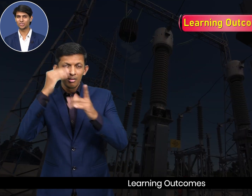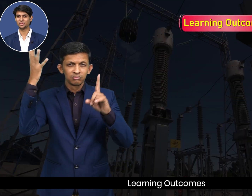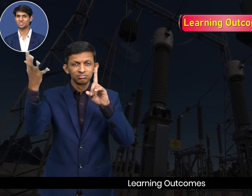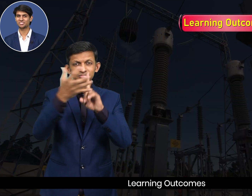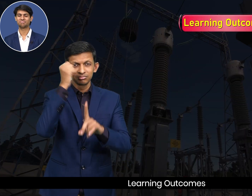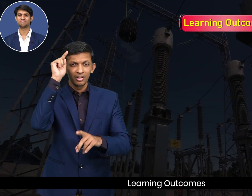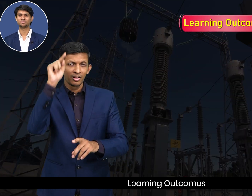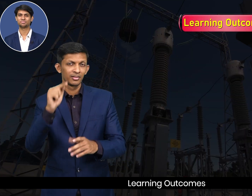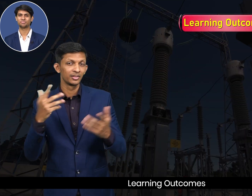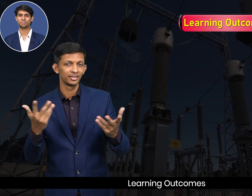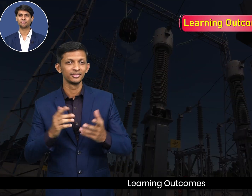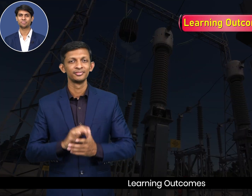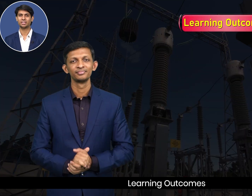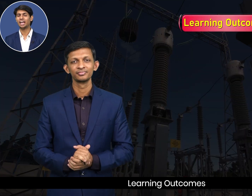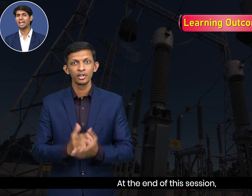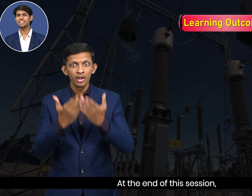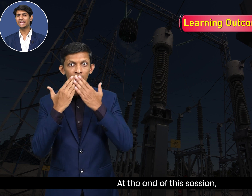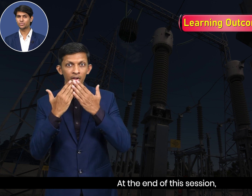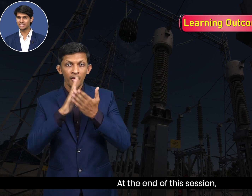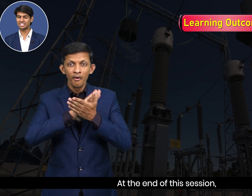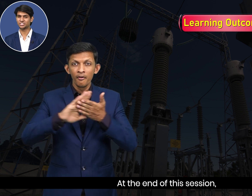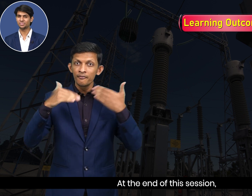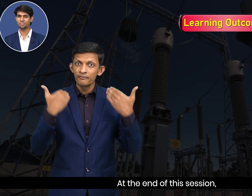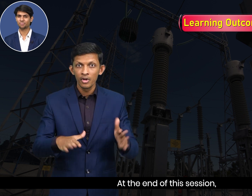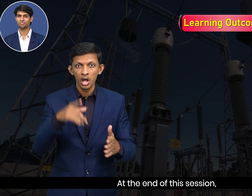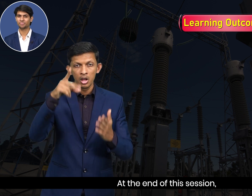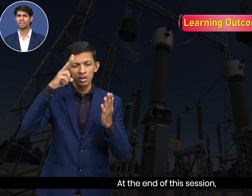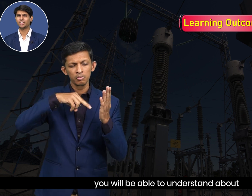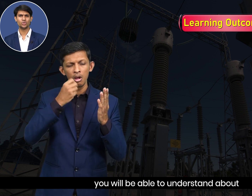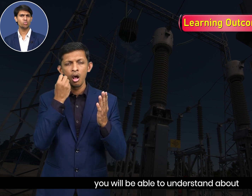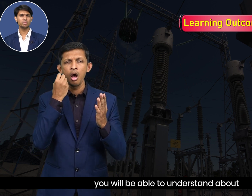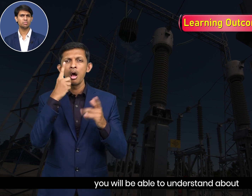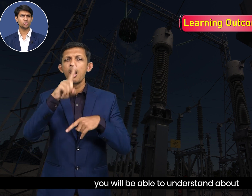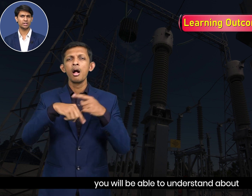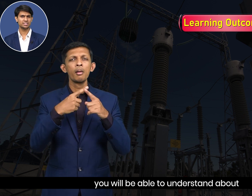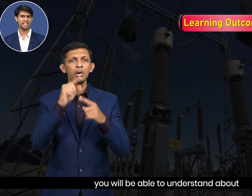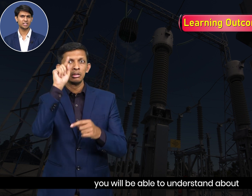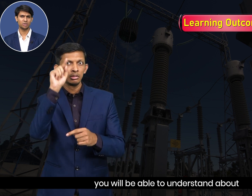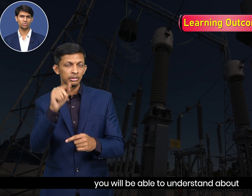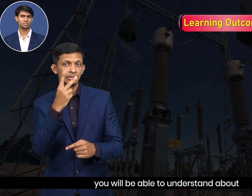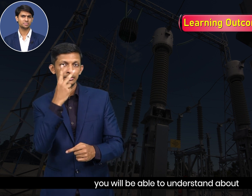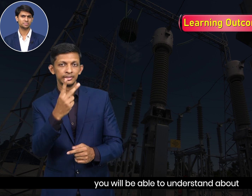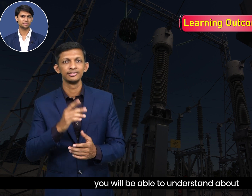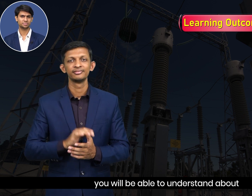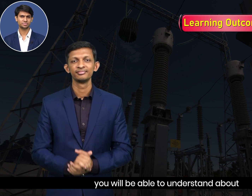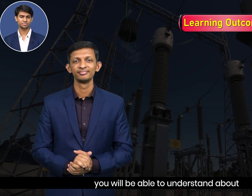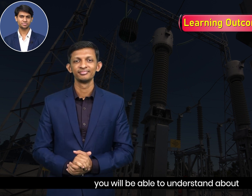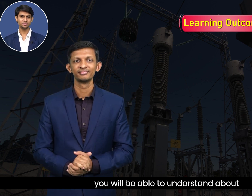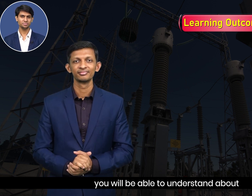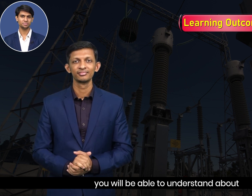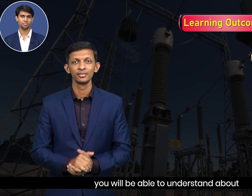Learning outcomes. At the end of this session, you will be able to understand about